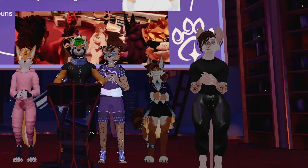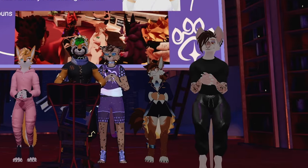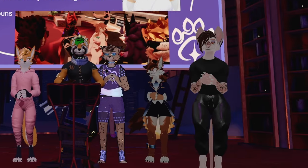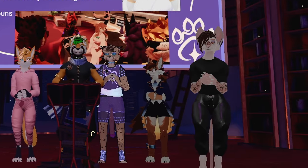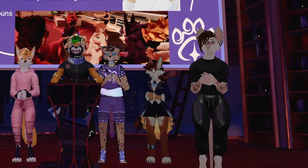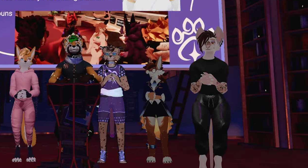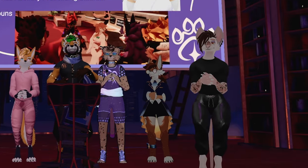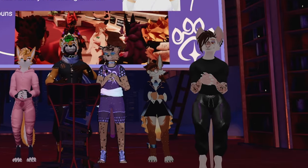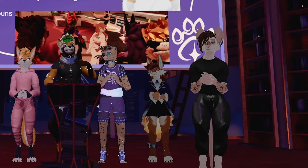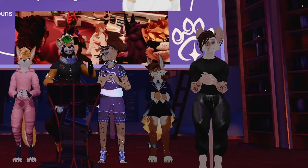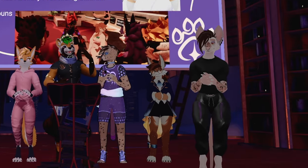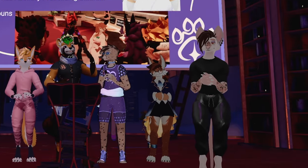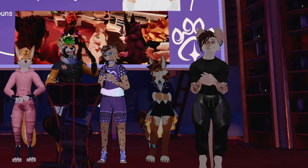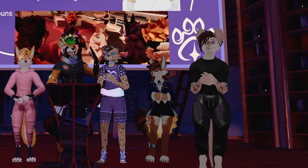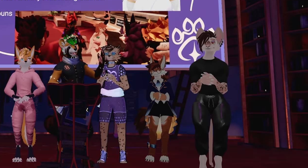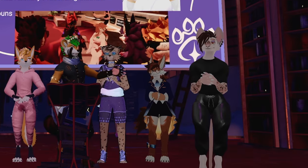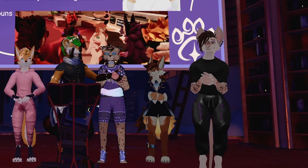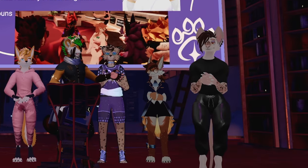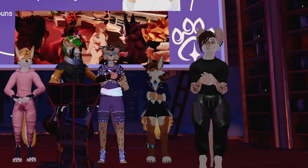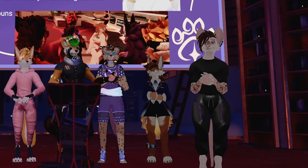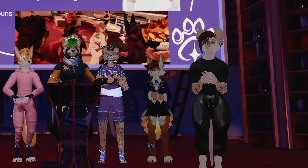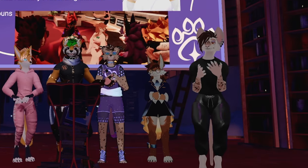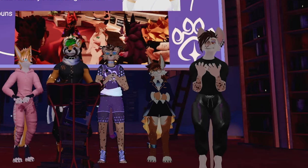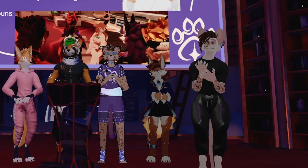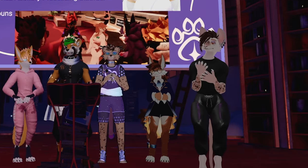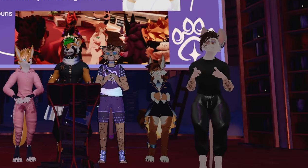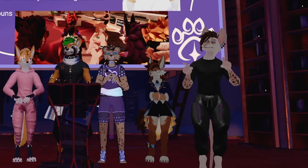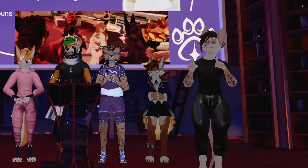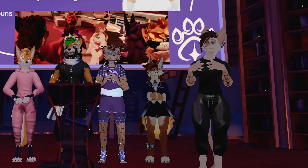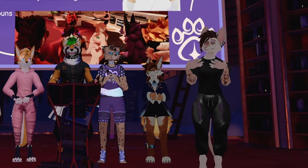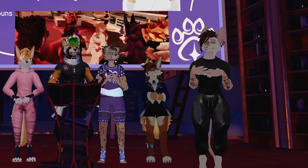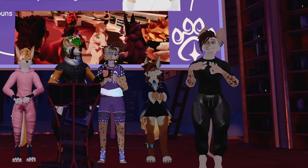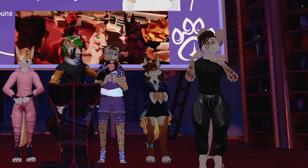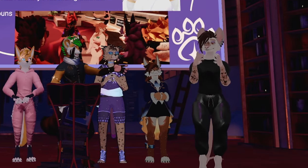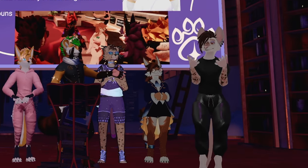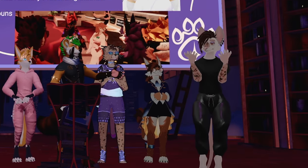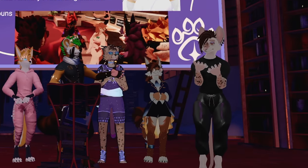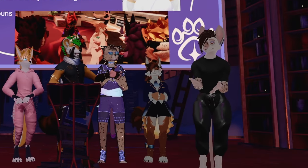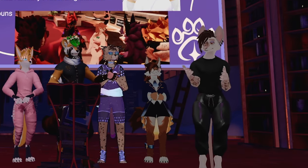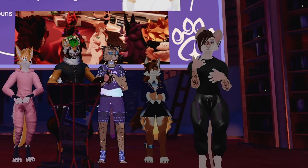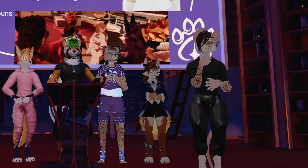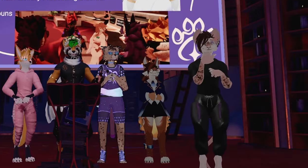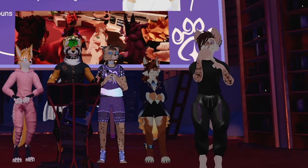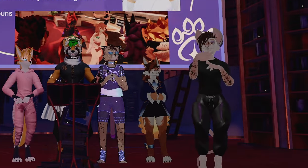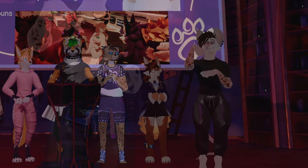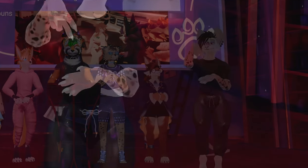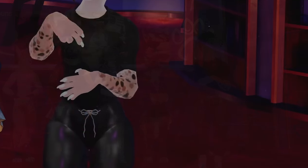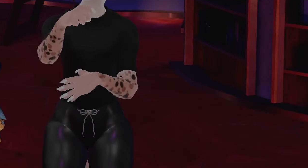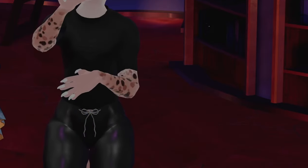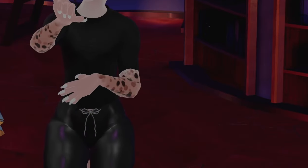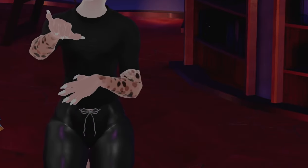All right. And we also have an interpreter with us today. We have Polly Swift over here interpreting for us.